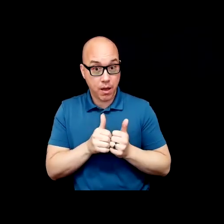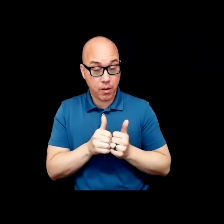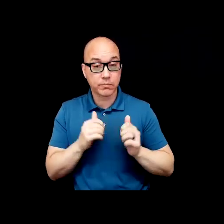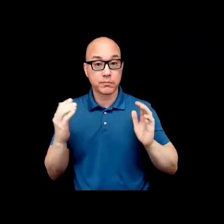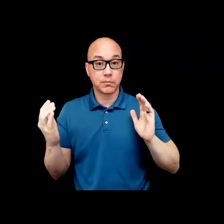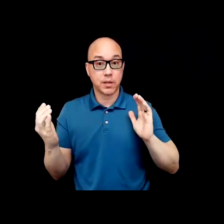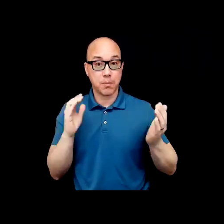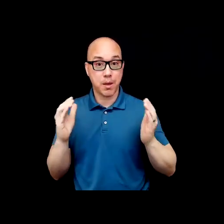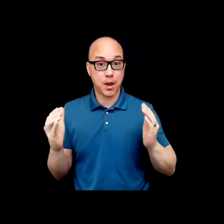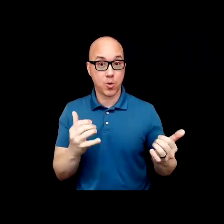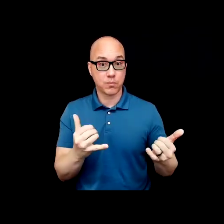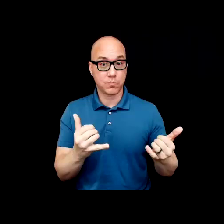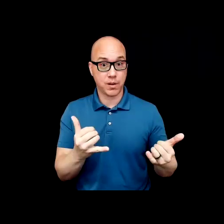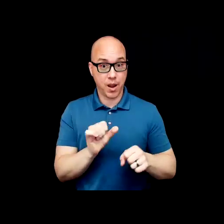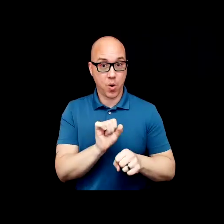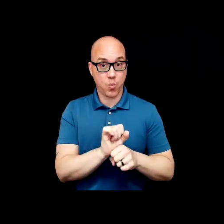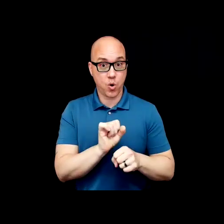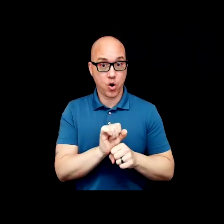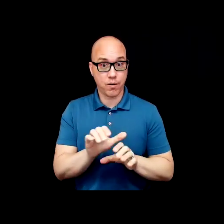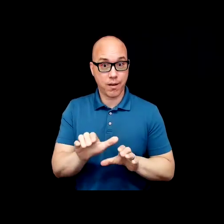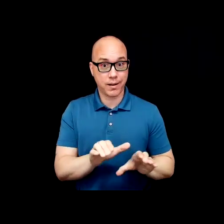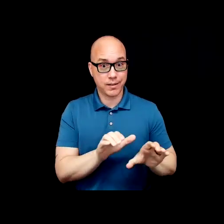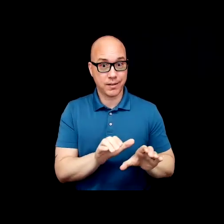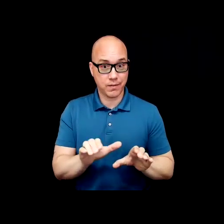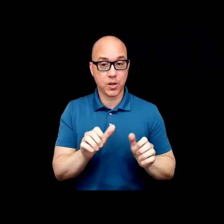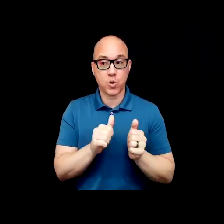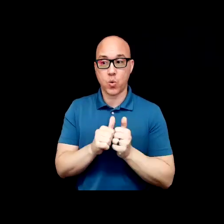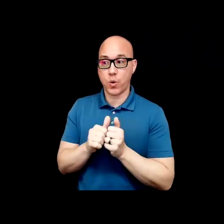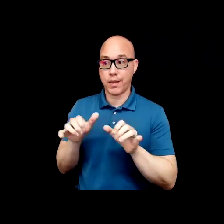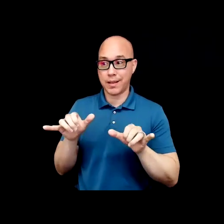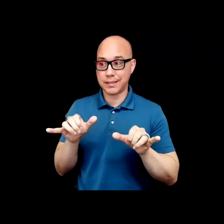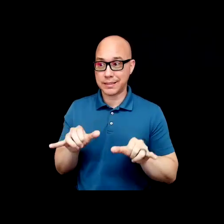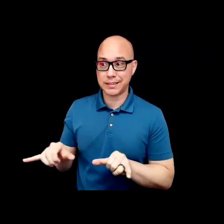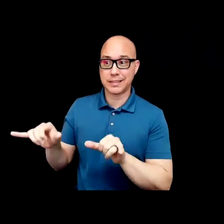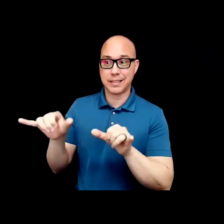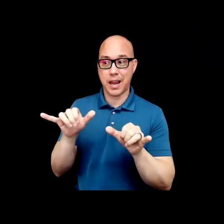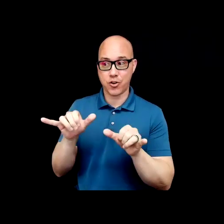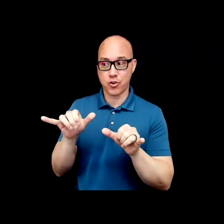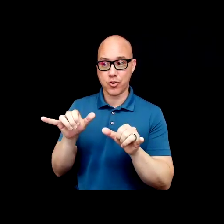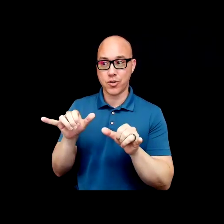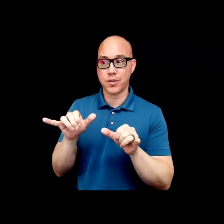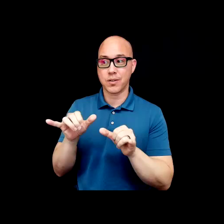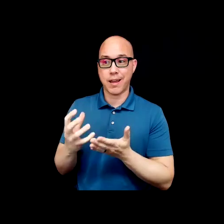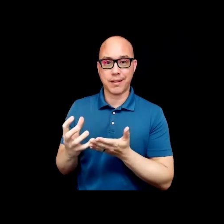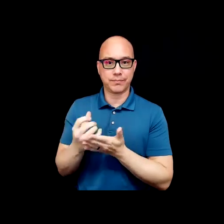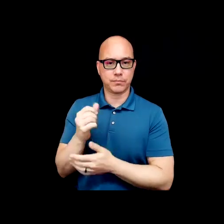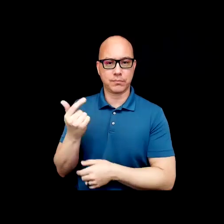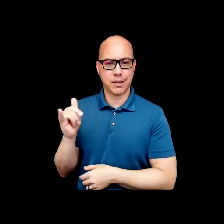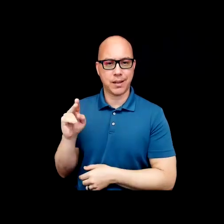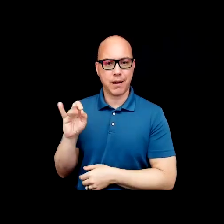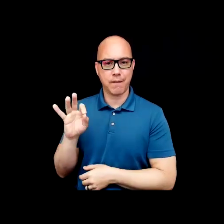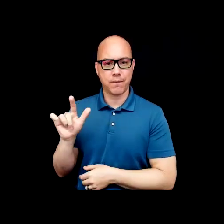to a thing called substantial gainful activity, which we call SGA for short. And